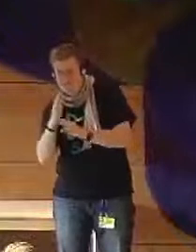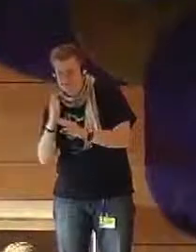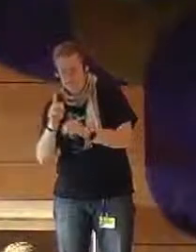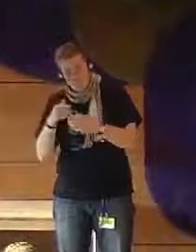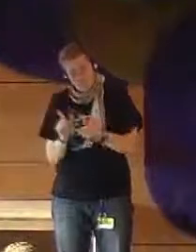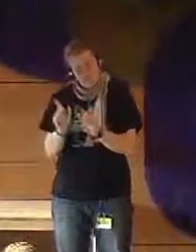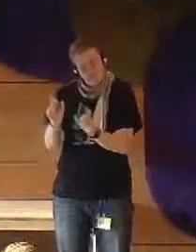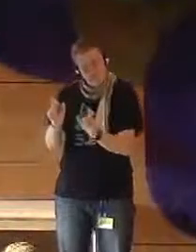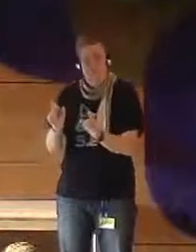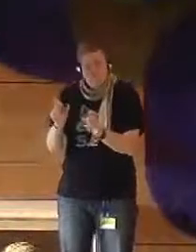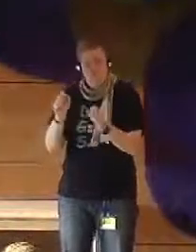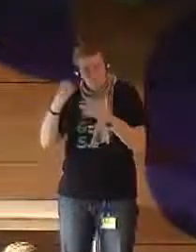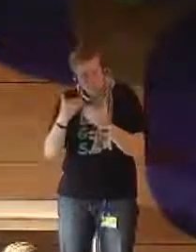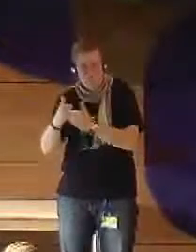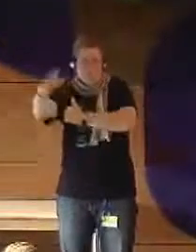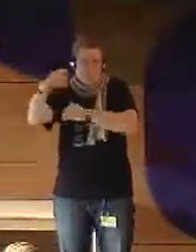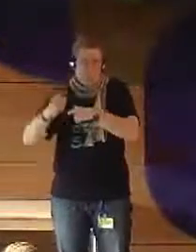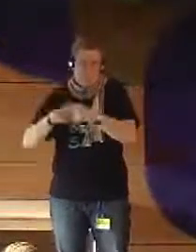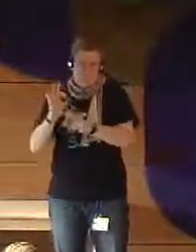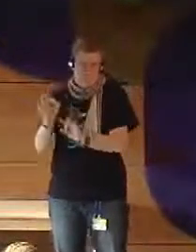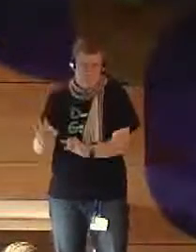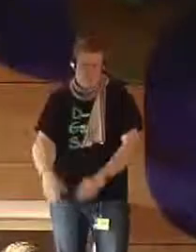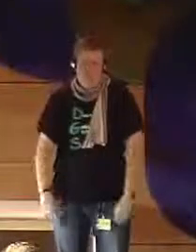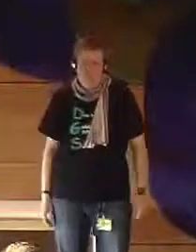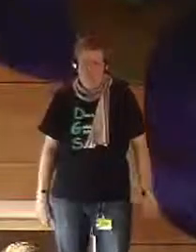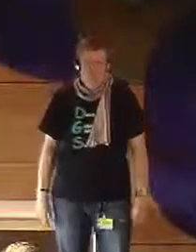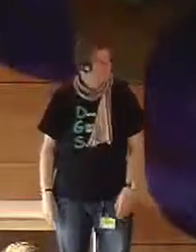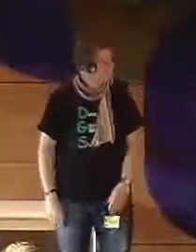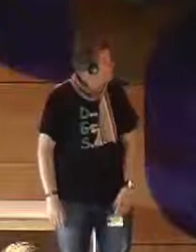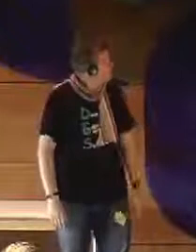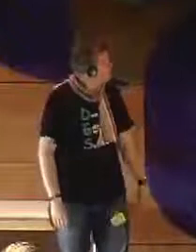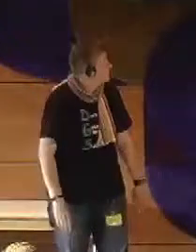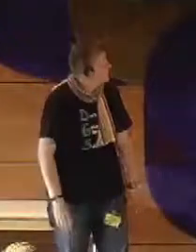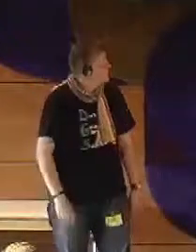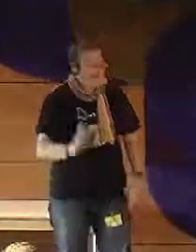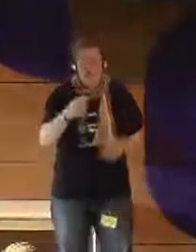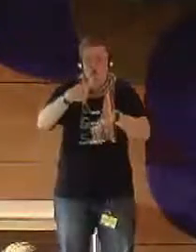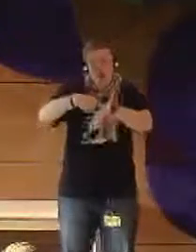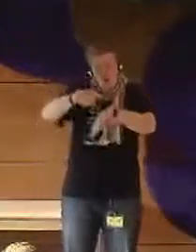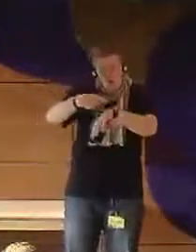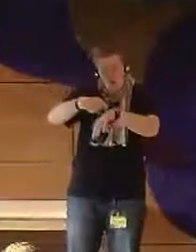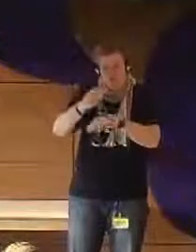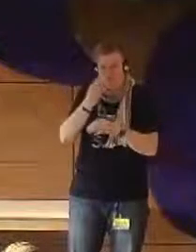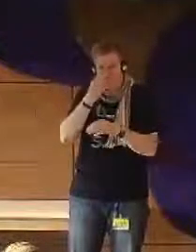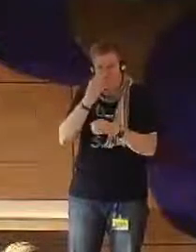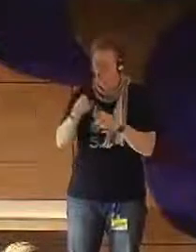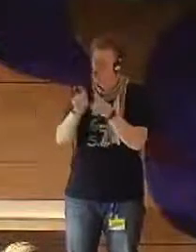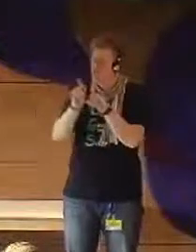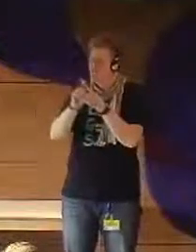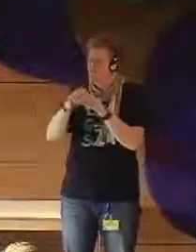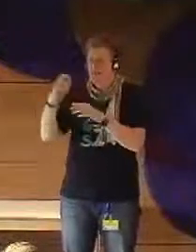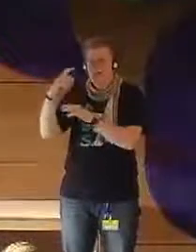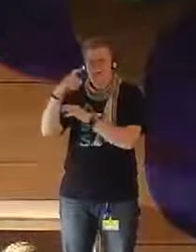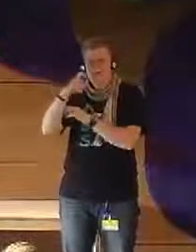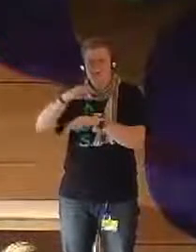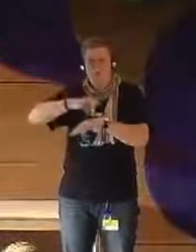at bone. So the bone is like a honeycomb, okay? But if you've got less of it,